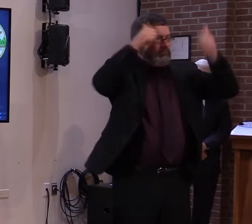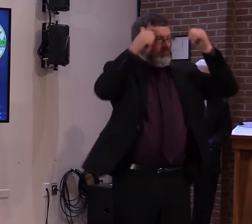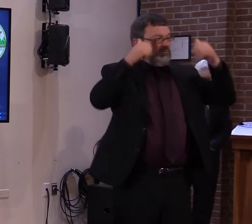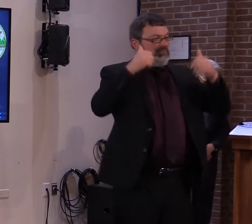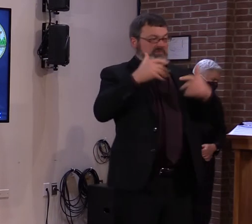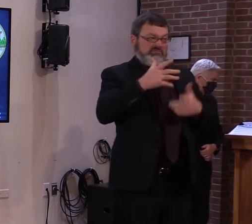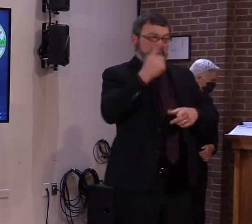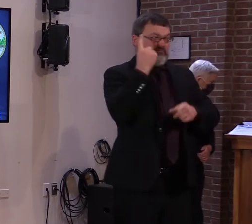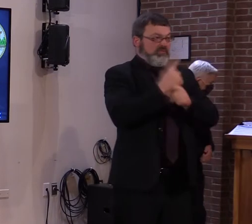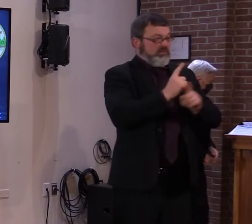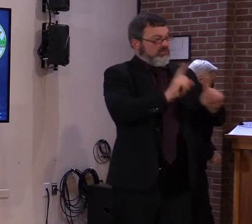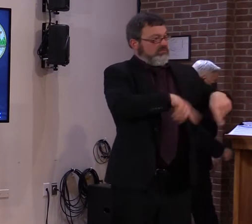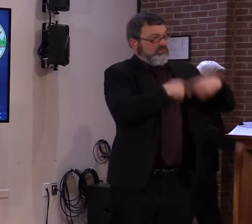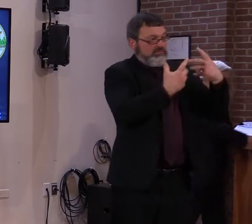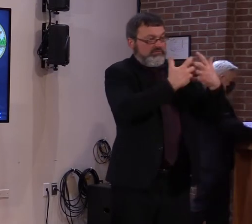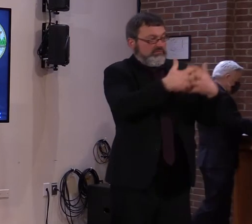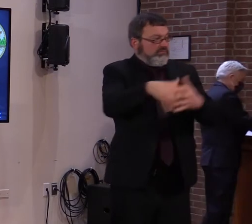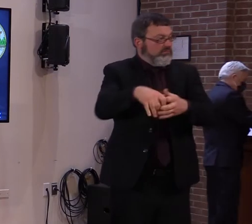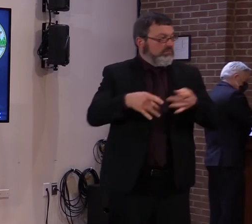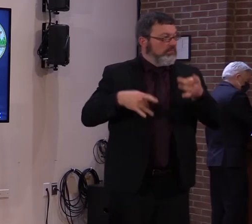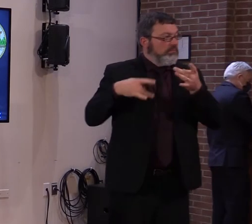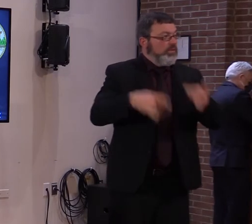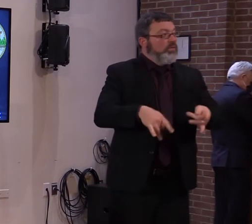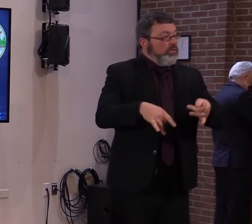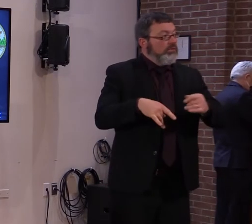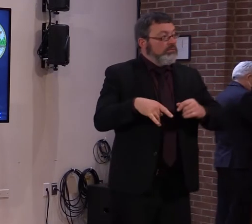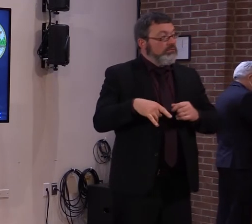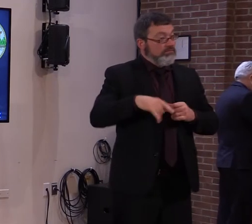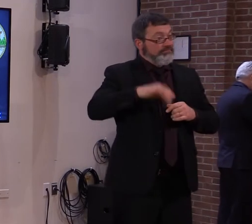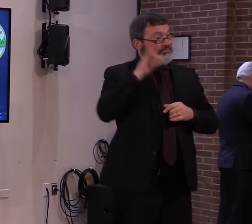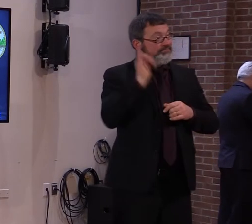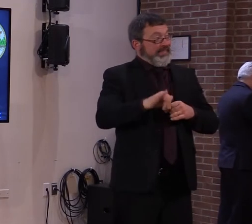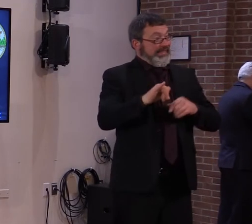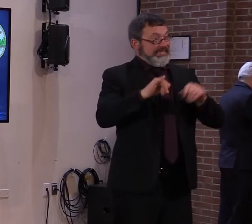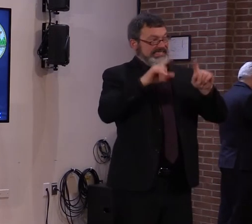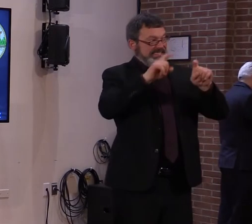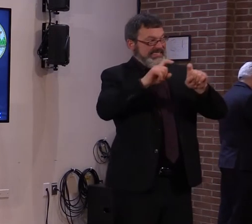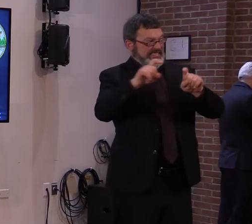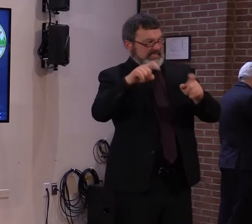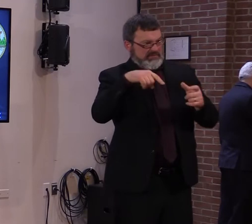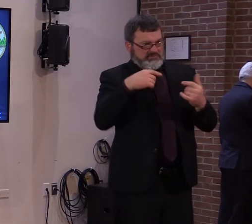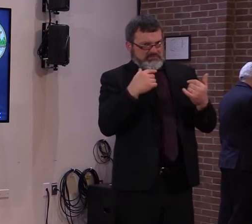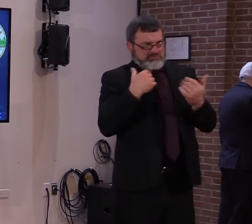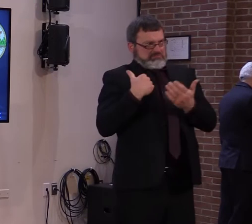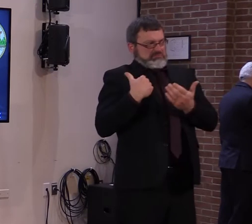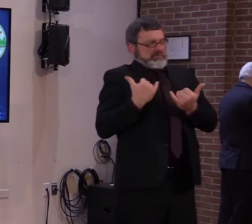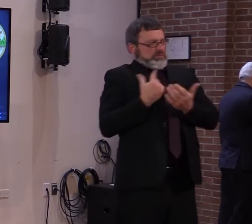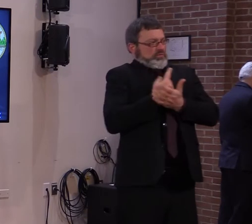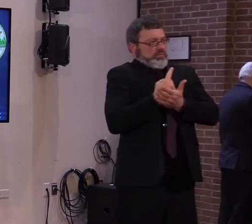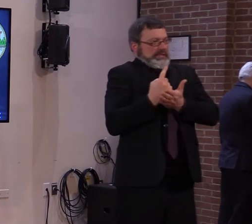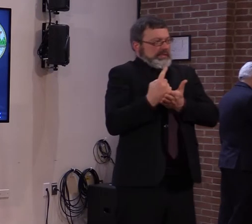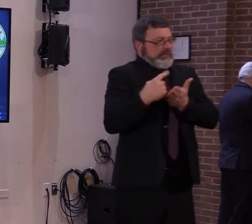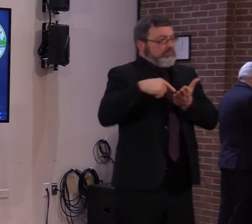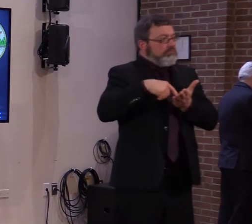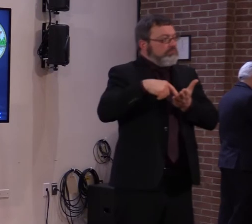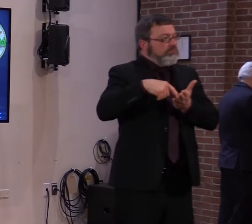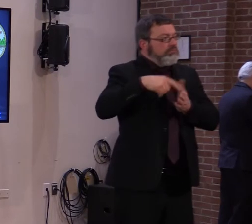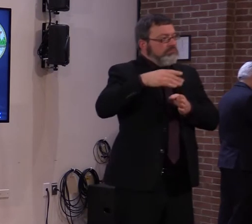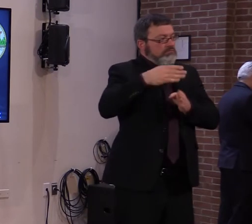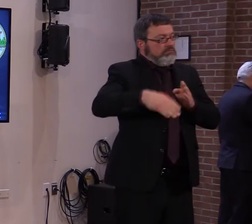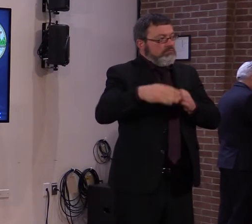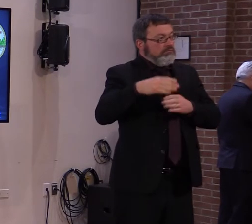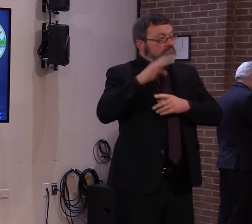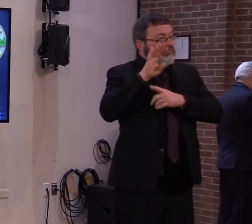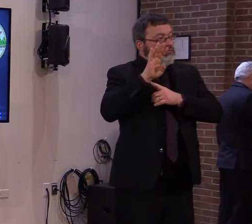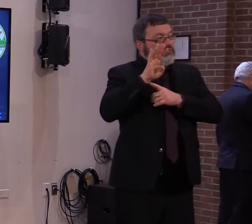We're completing the first week of this testing today. By the end of the day today, we expect to have tested about 45% of all school staff